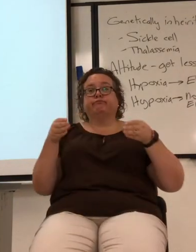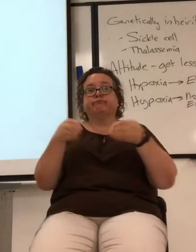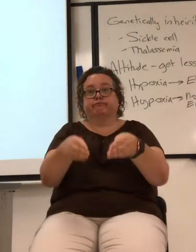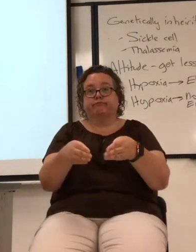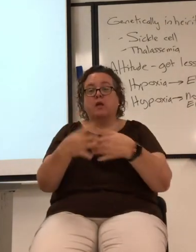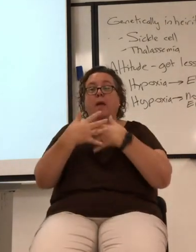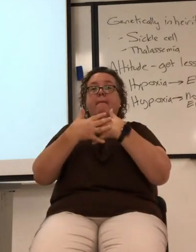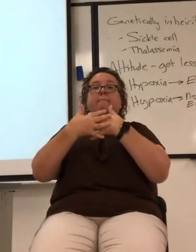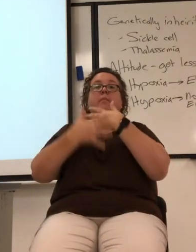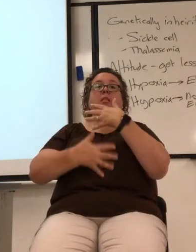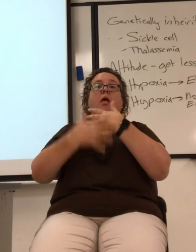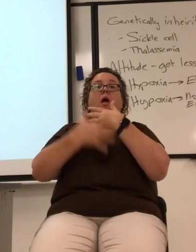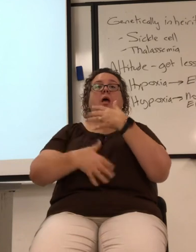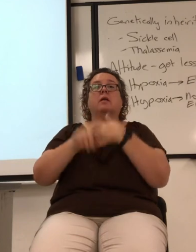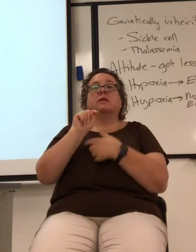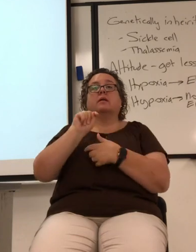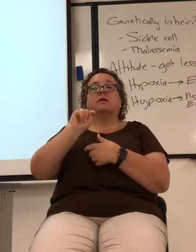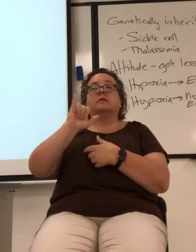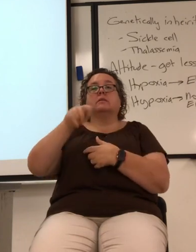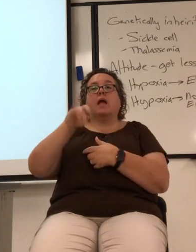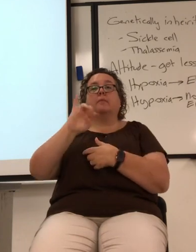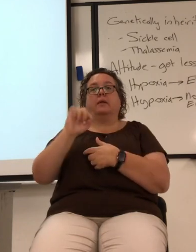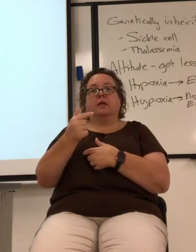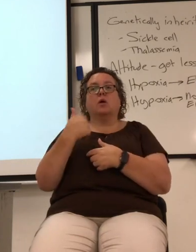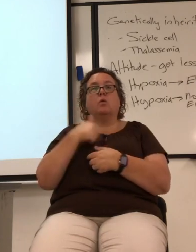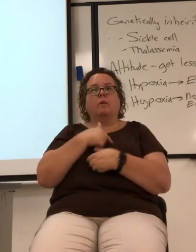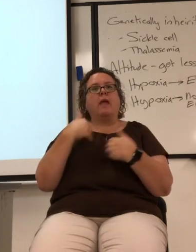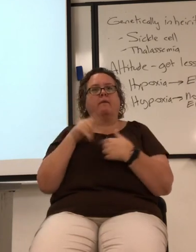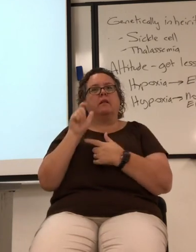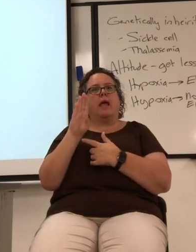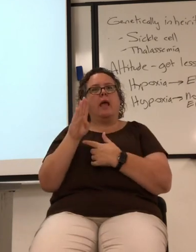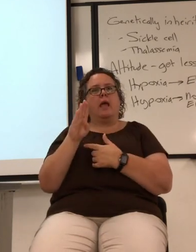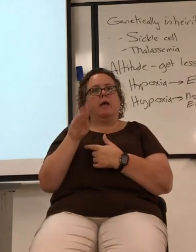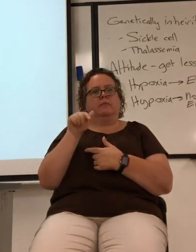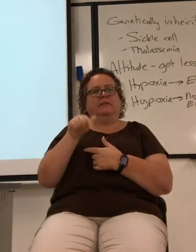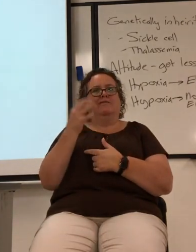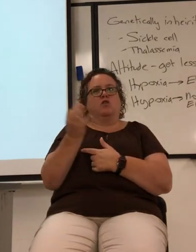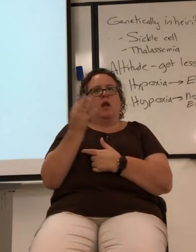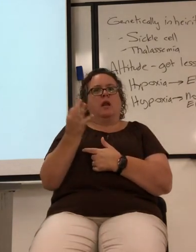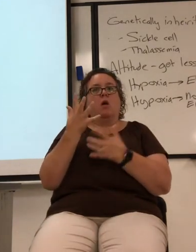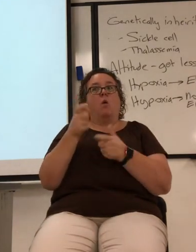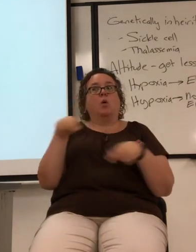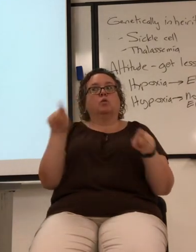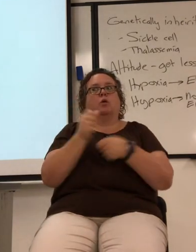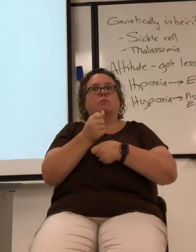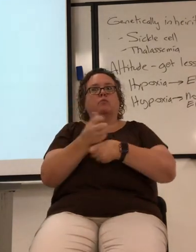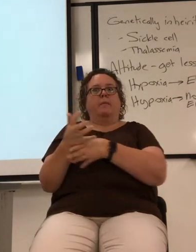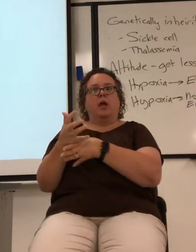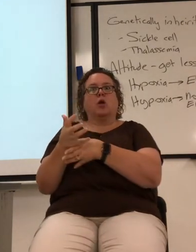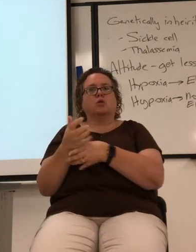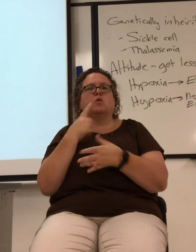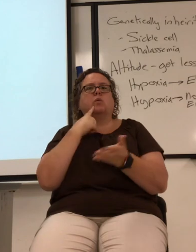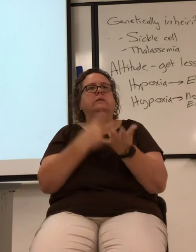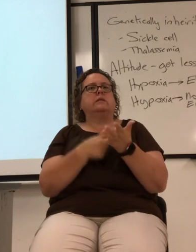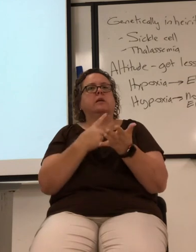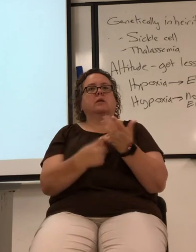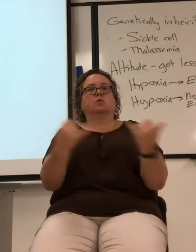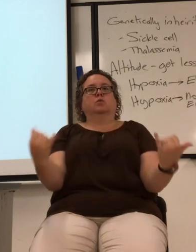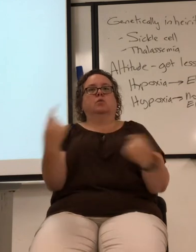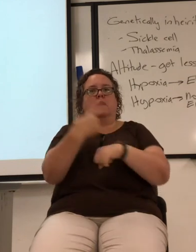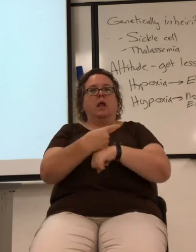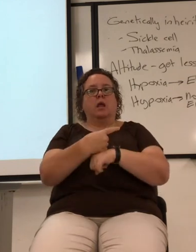blood typing. Now, we have a lab on this coming up on Friday. I want to make sure you're well prepared for it. I'm going to cover this today. Blood